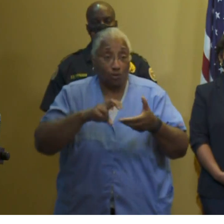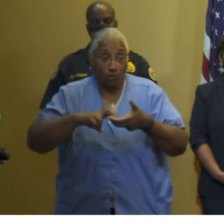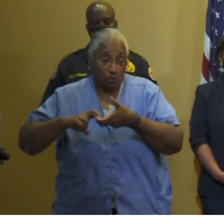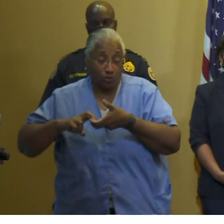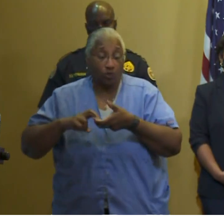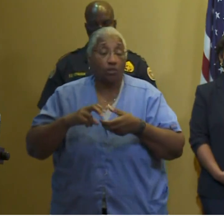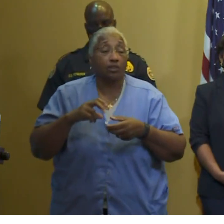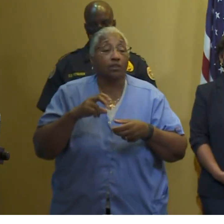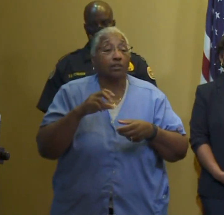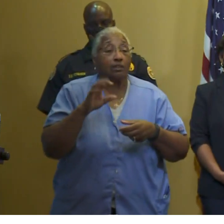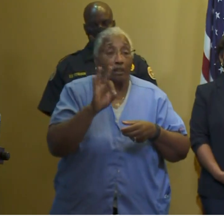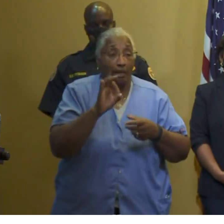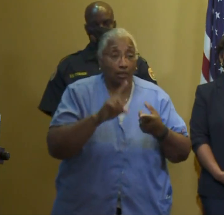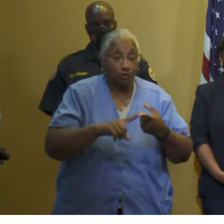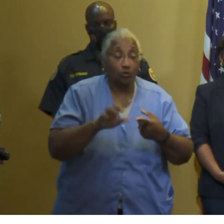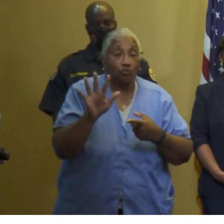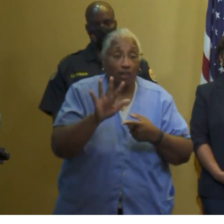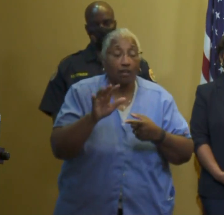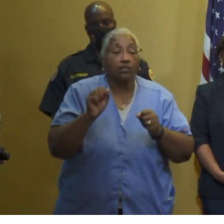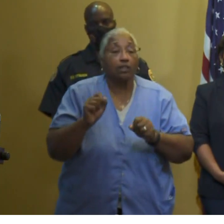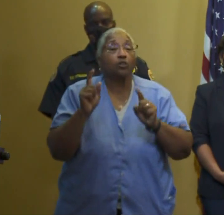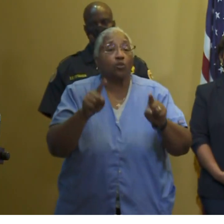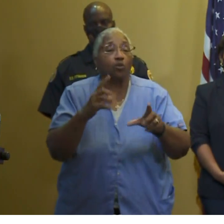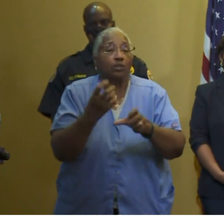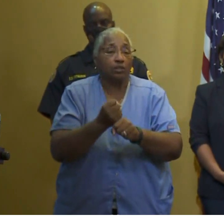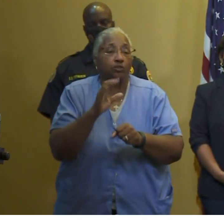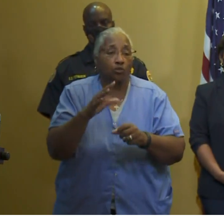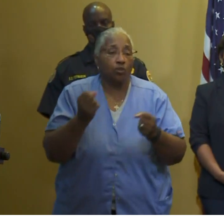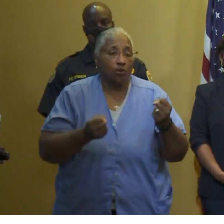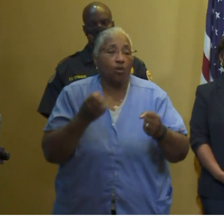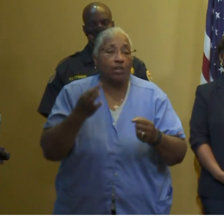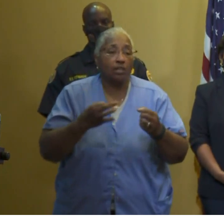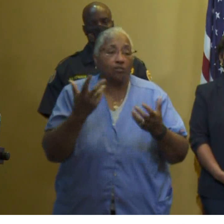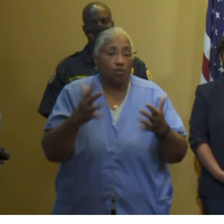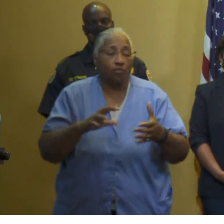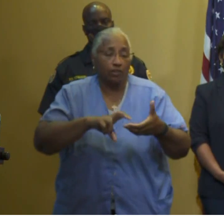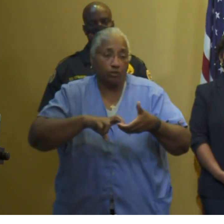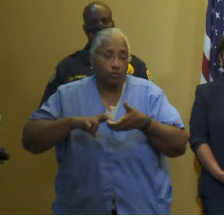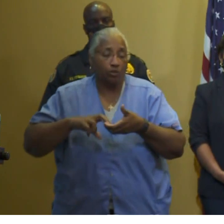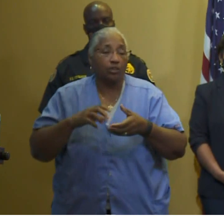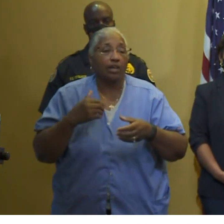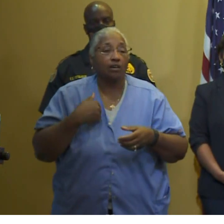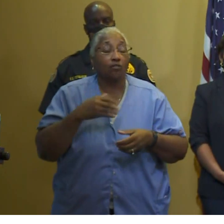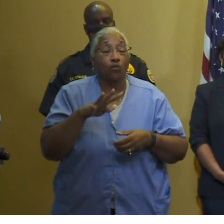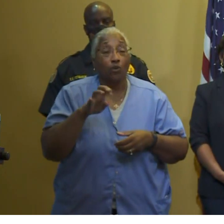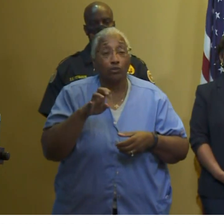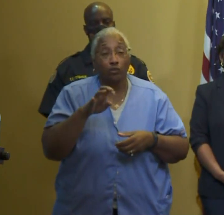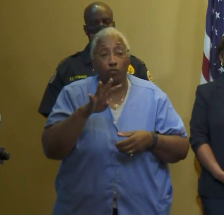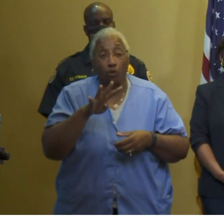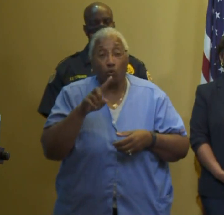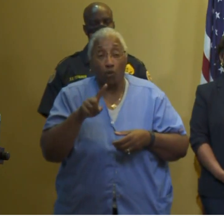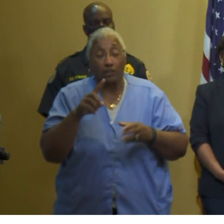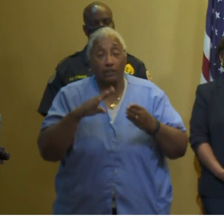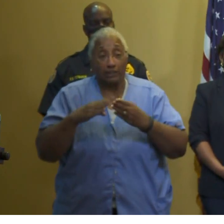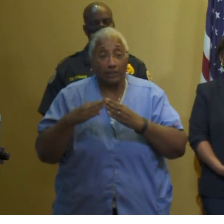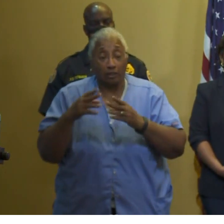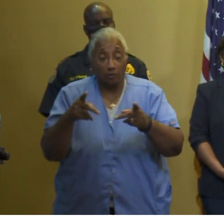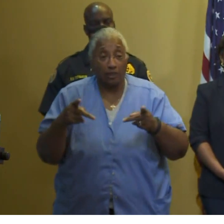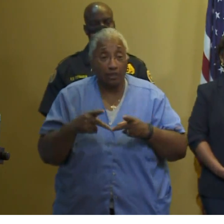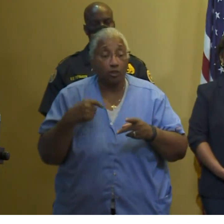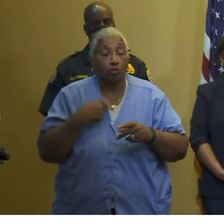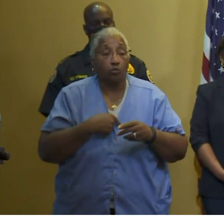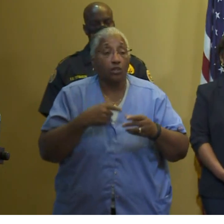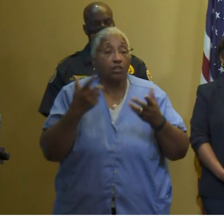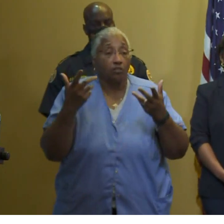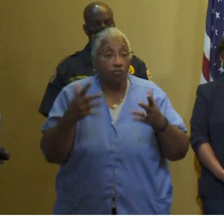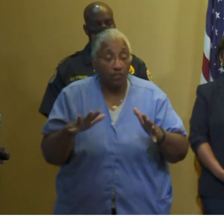a.m. to 5 p.m. You can go retrieve your vehicle if it was towed. We have 441 city-owned facilities. We've completed post-damage assessments